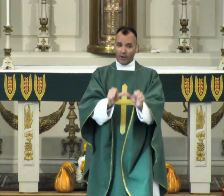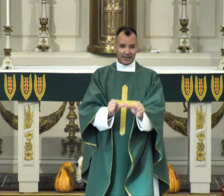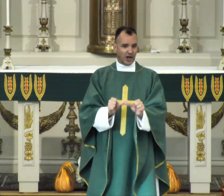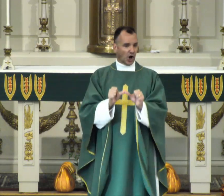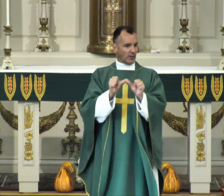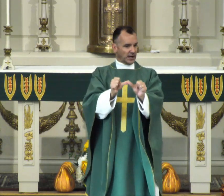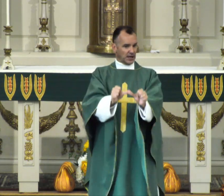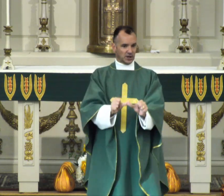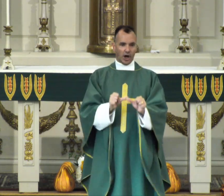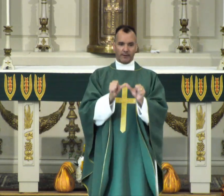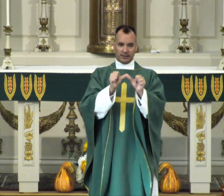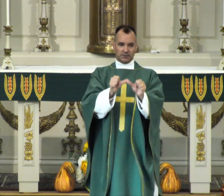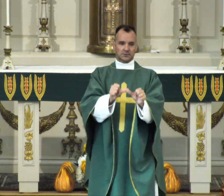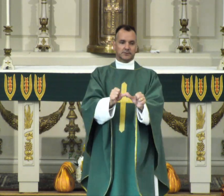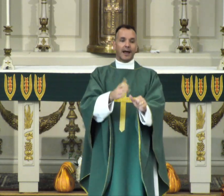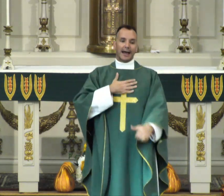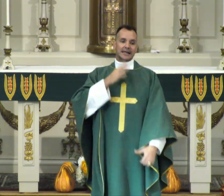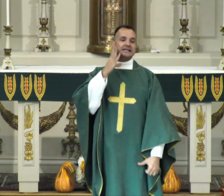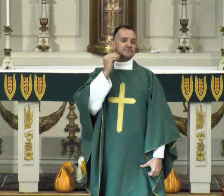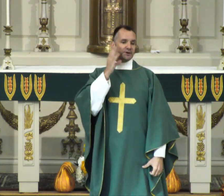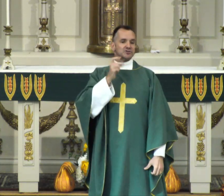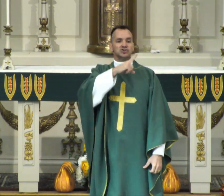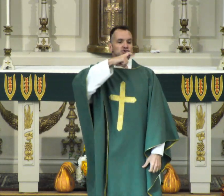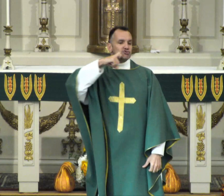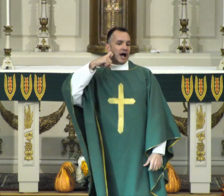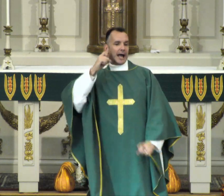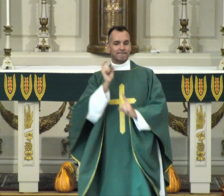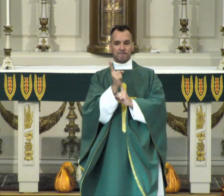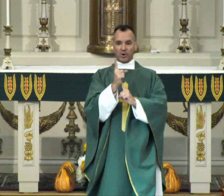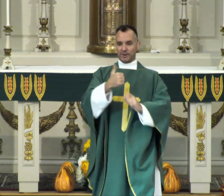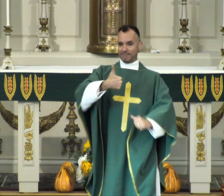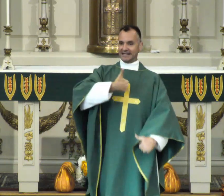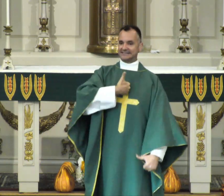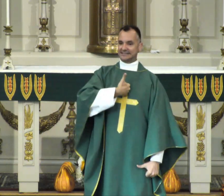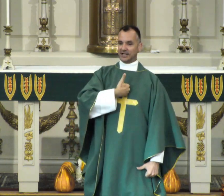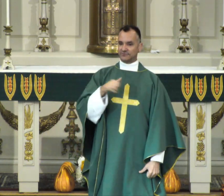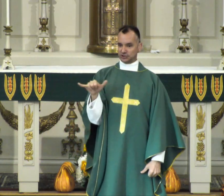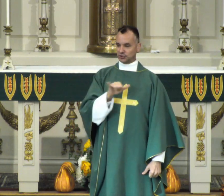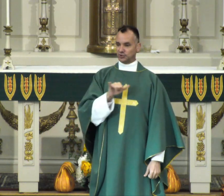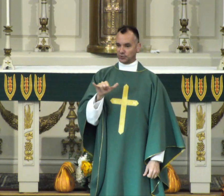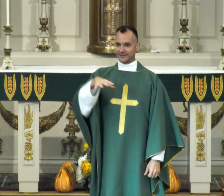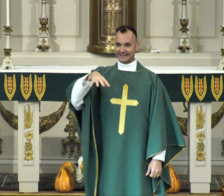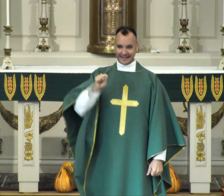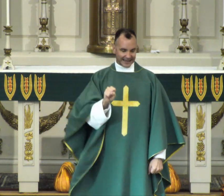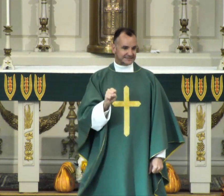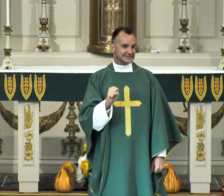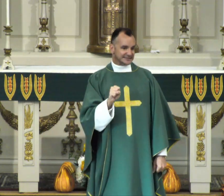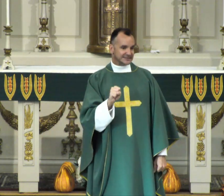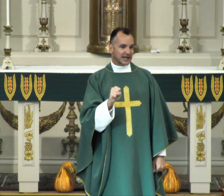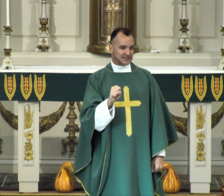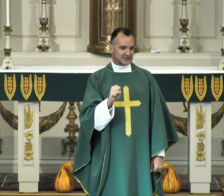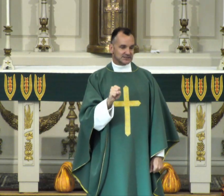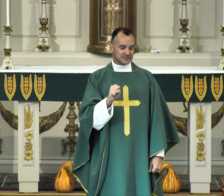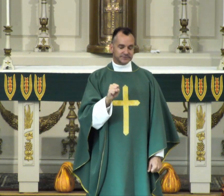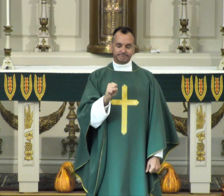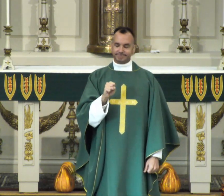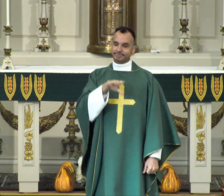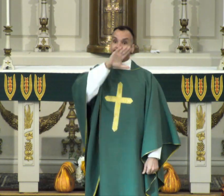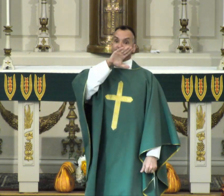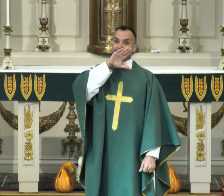we can't stop because we don't receive the answer that we want or when we, the answer right away from God when we